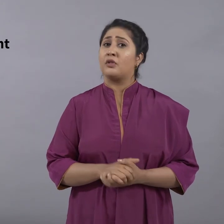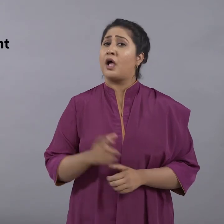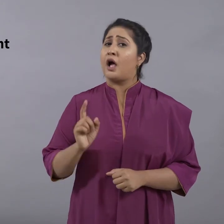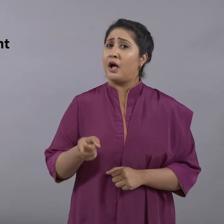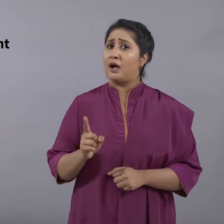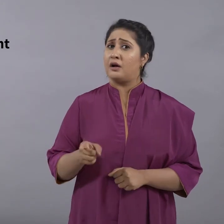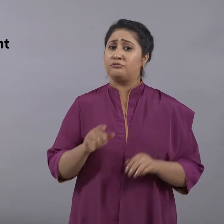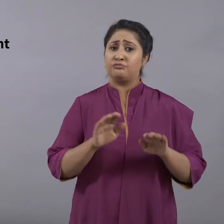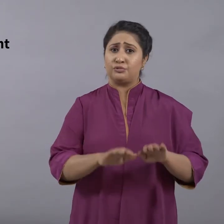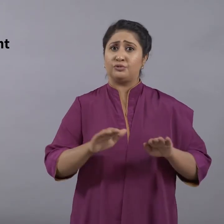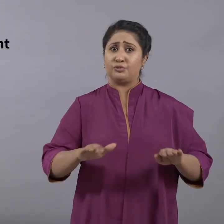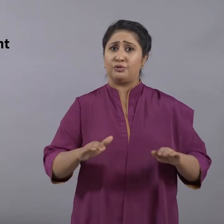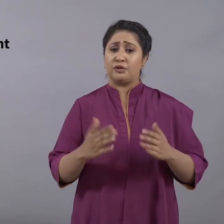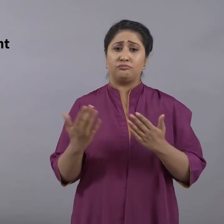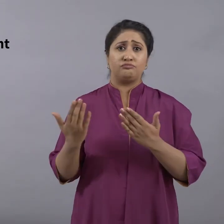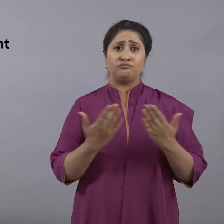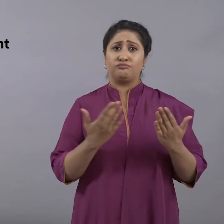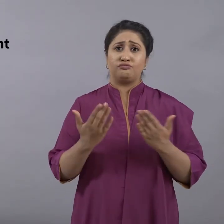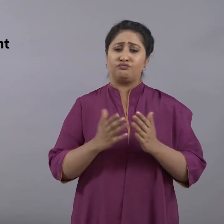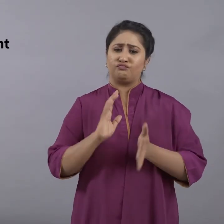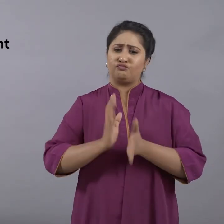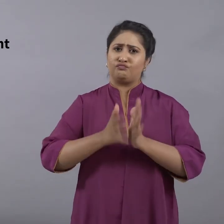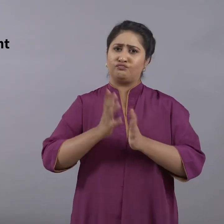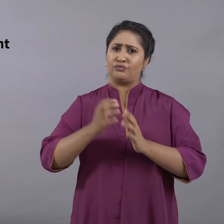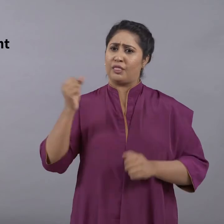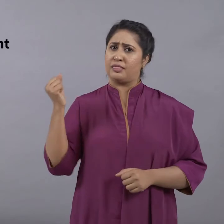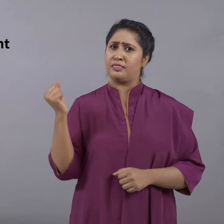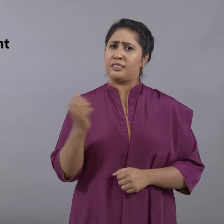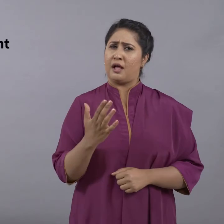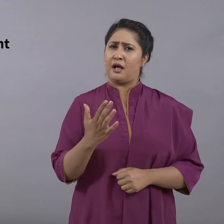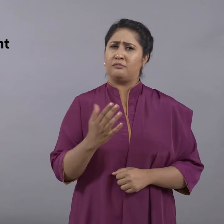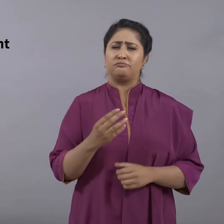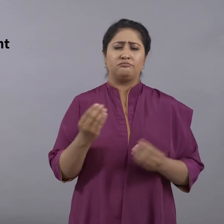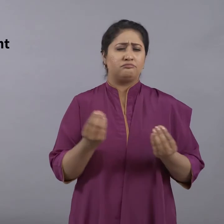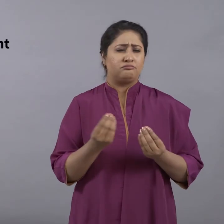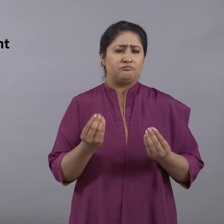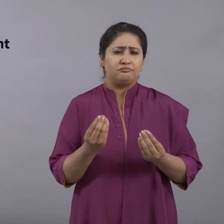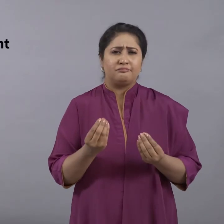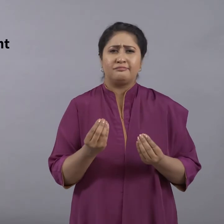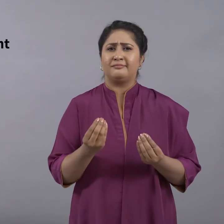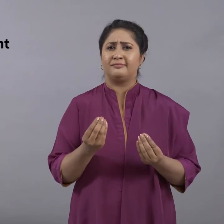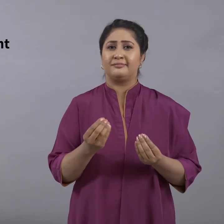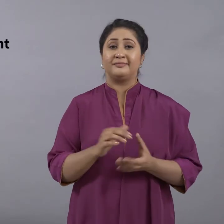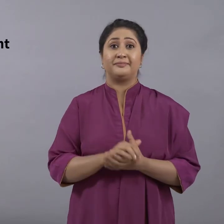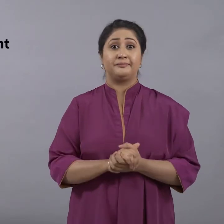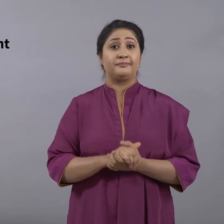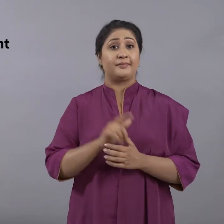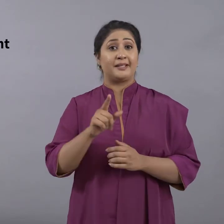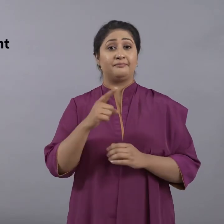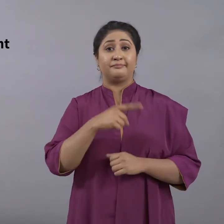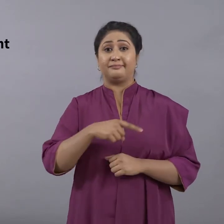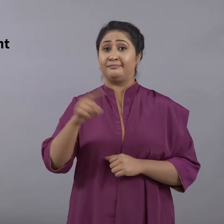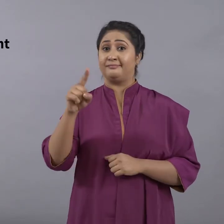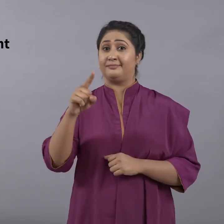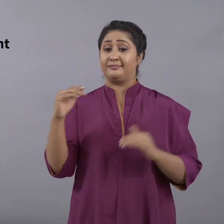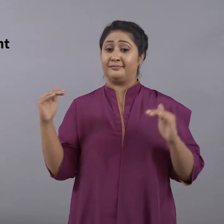If the student reads the story fluently with ease and speed, mark the student a story